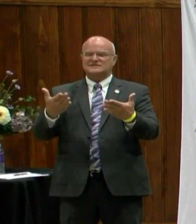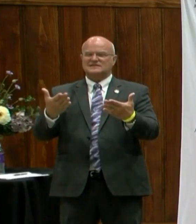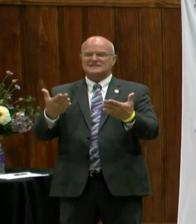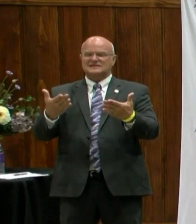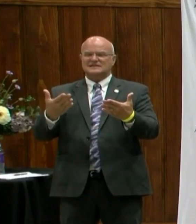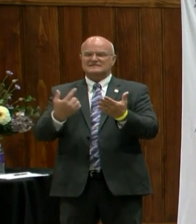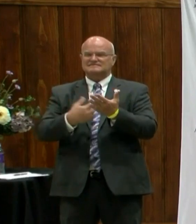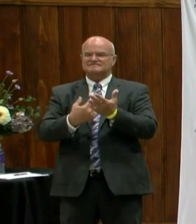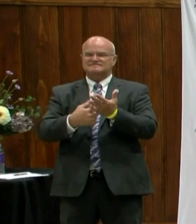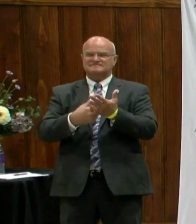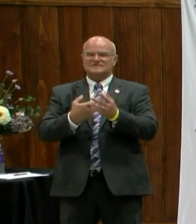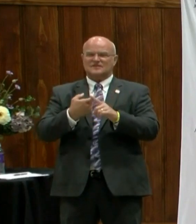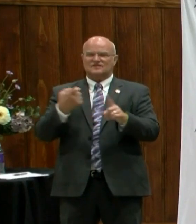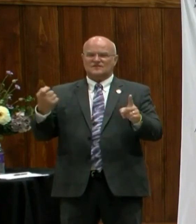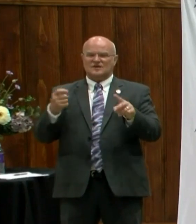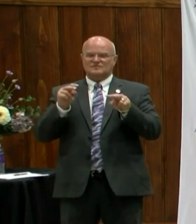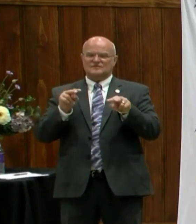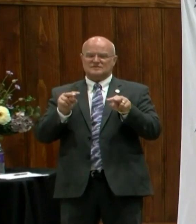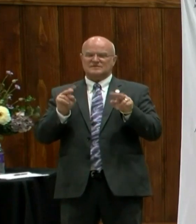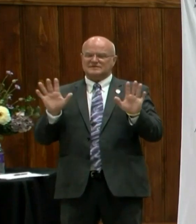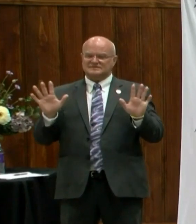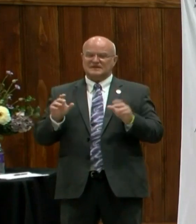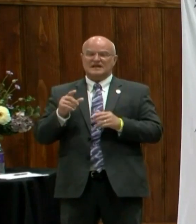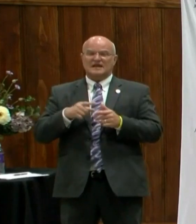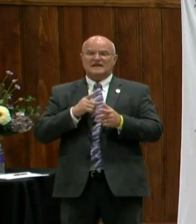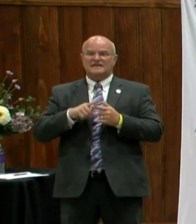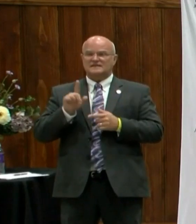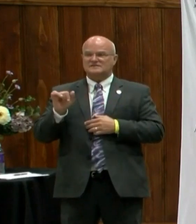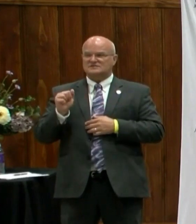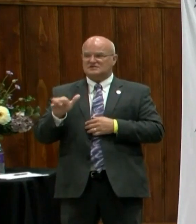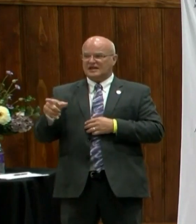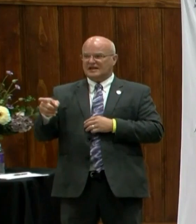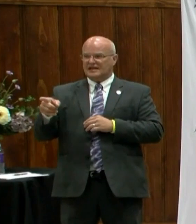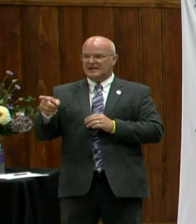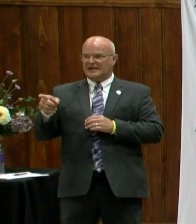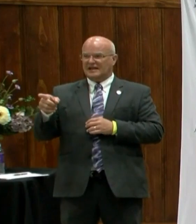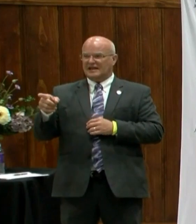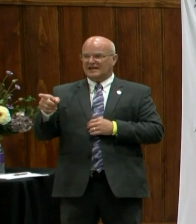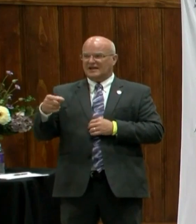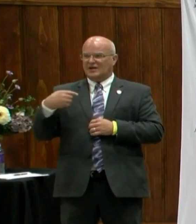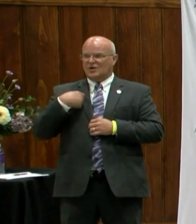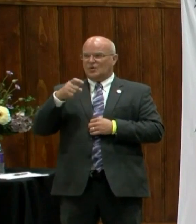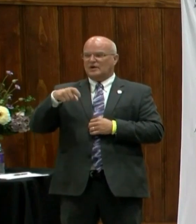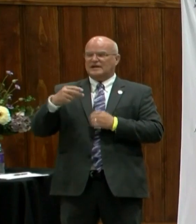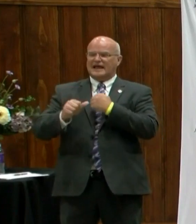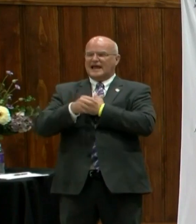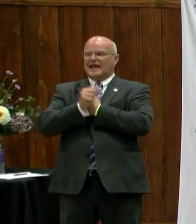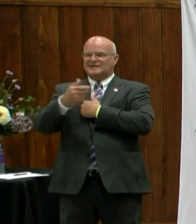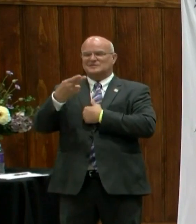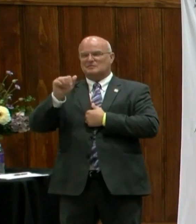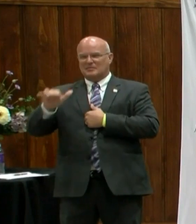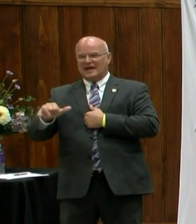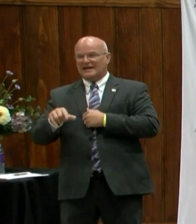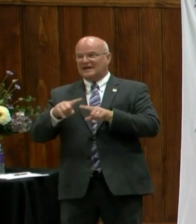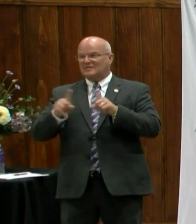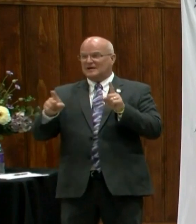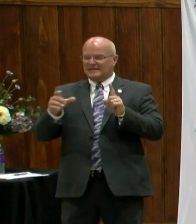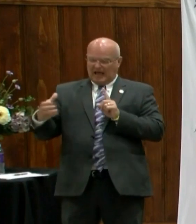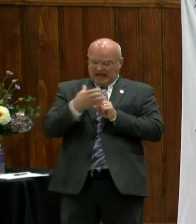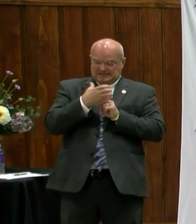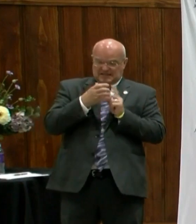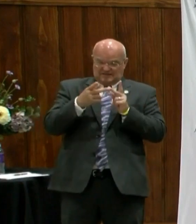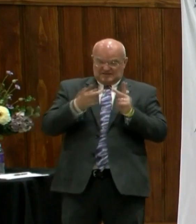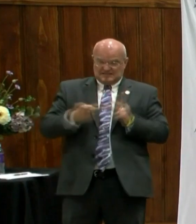to handle from a fiscal standpoint. And then Jay. We should get some hazard pay. But in terms of the